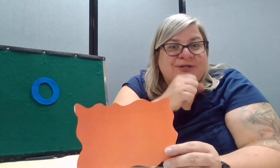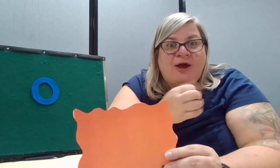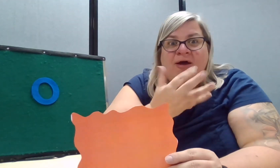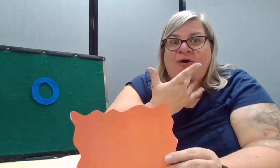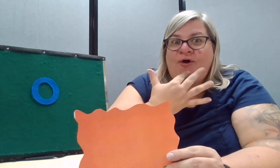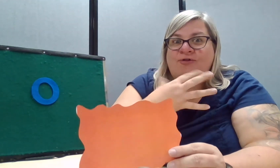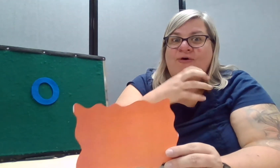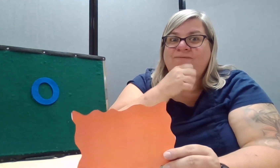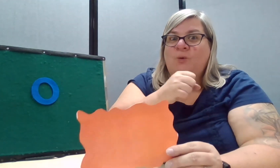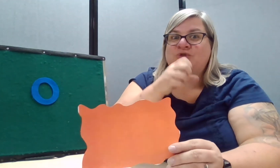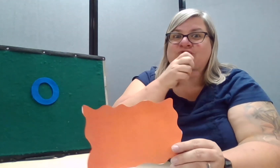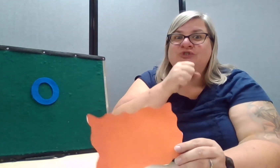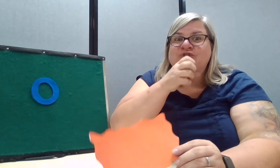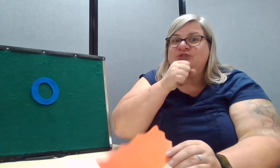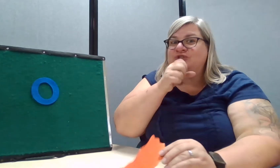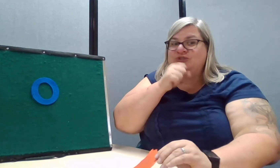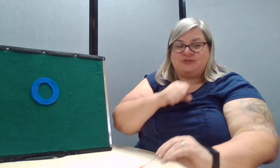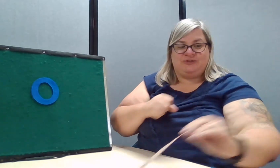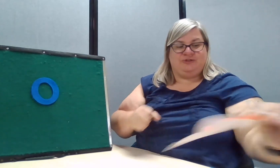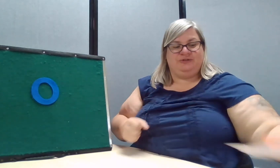The color orange.